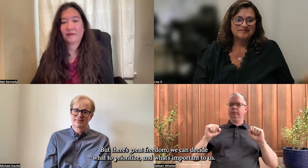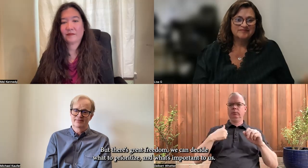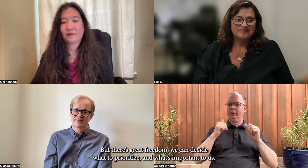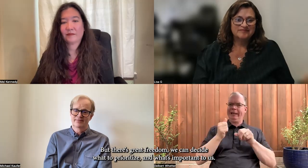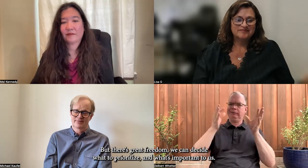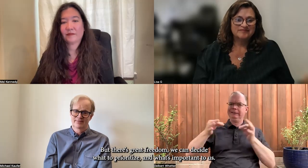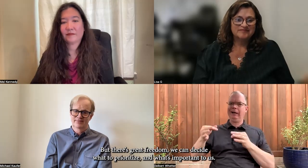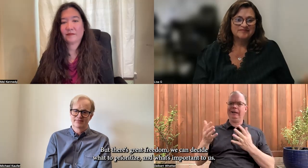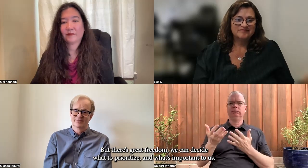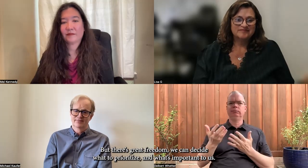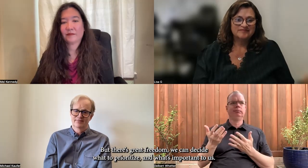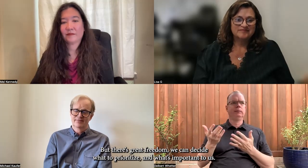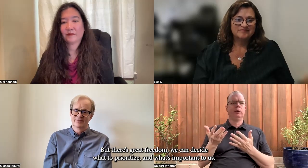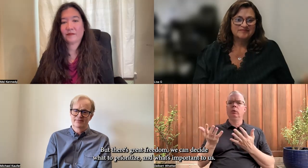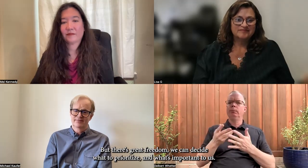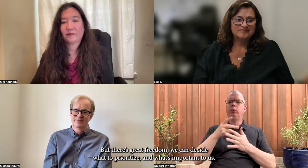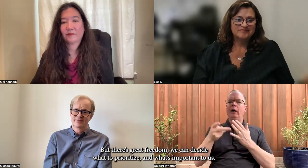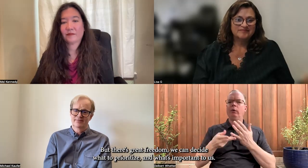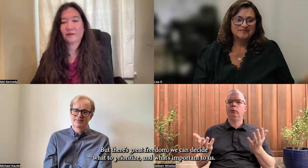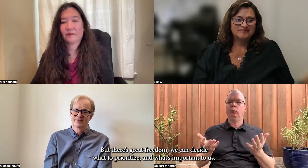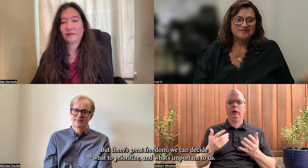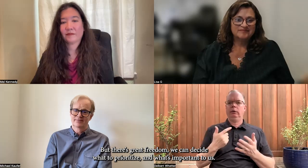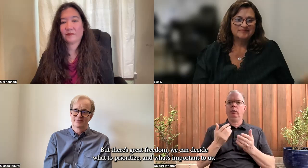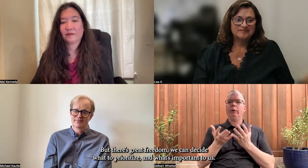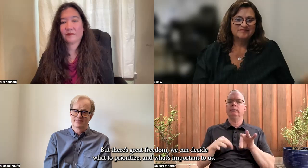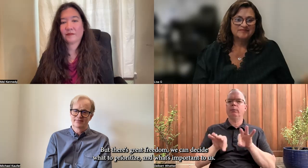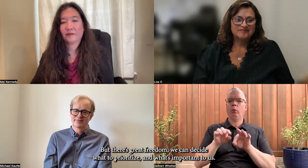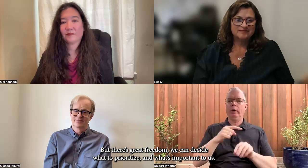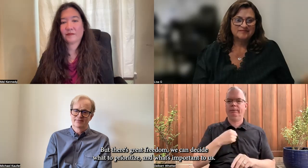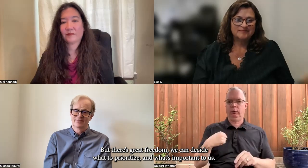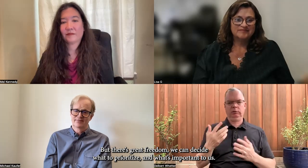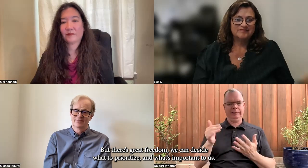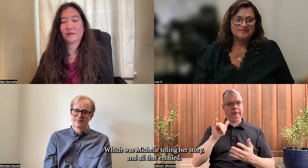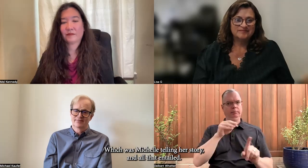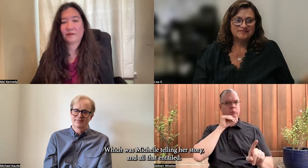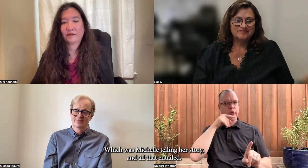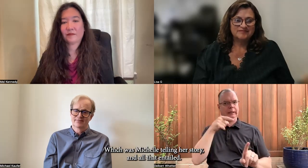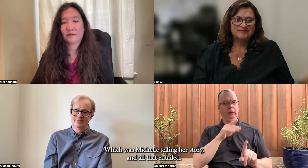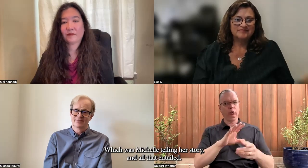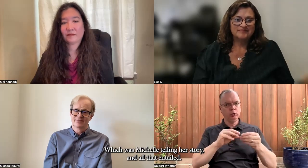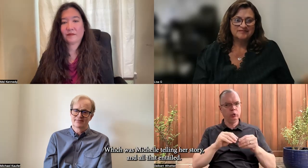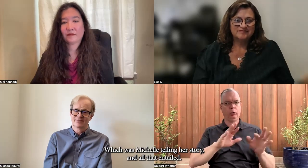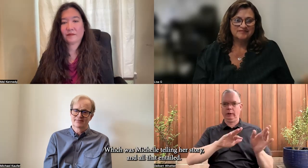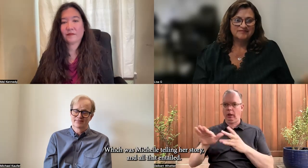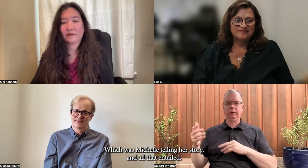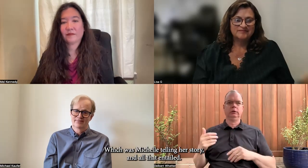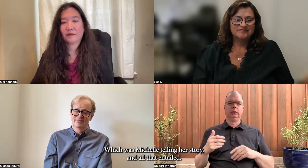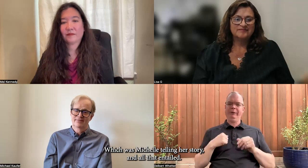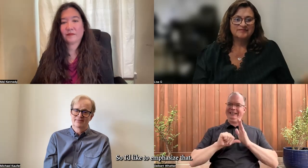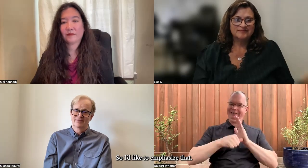there's great freedom. We can decide what to prioritize and what's important to us, which was Michelle telling her story and all